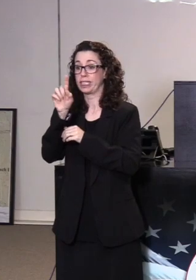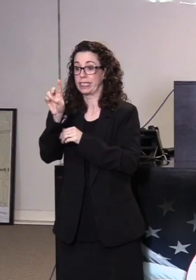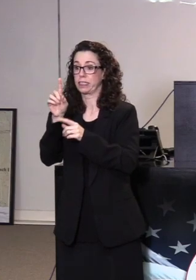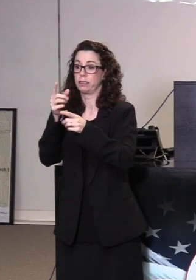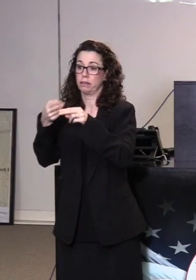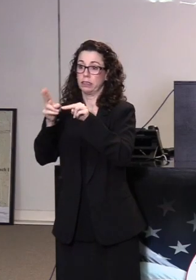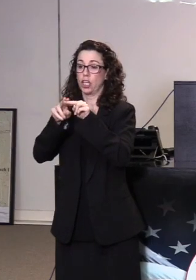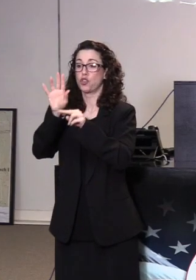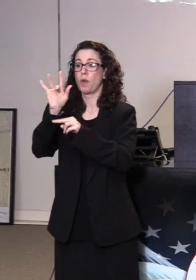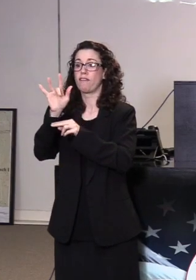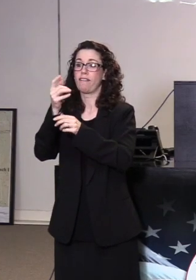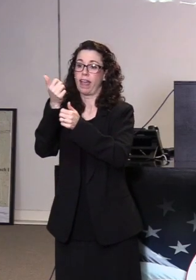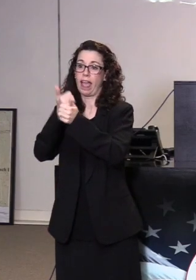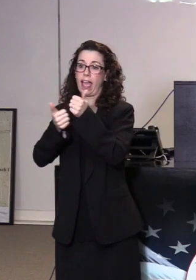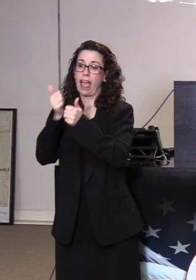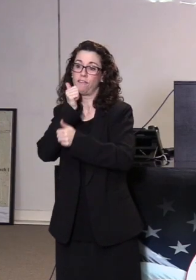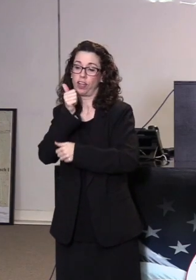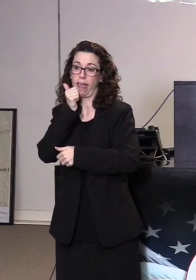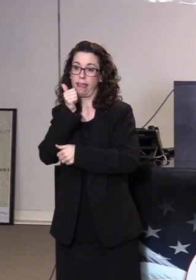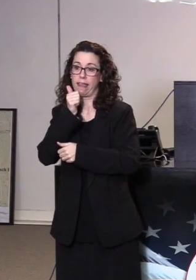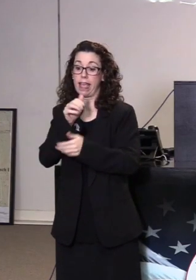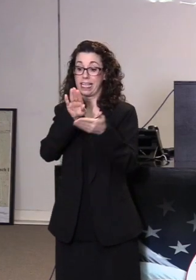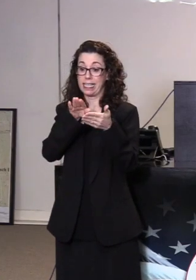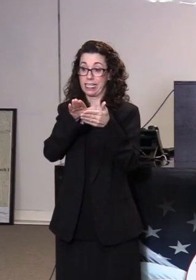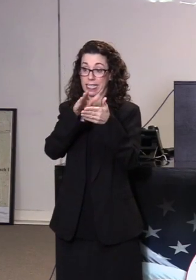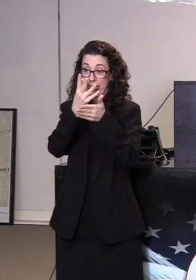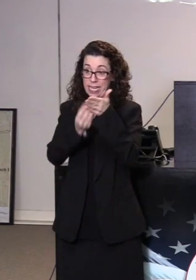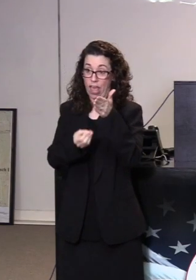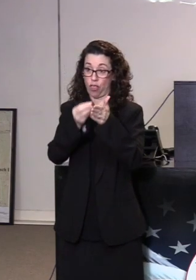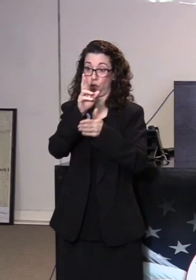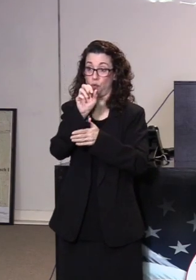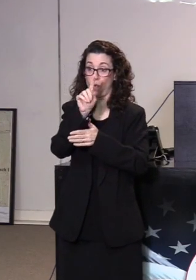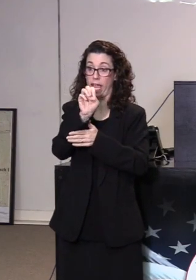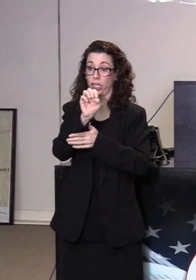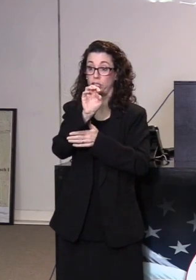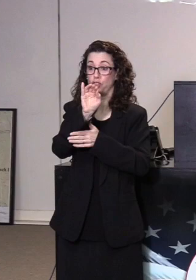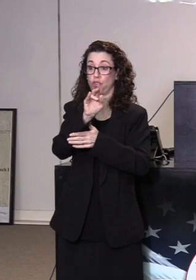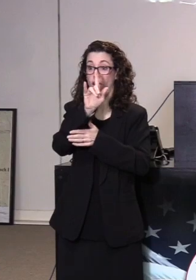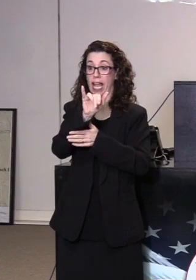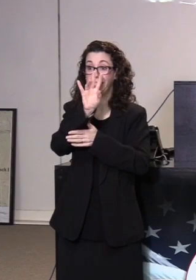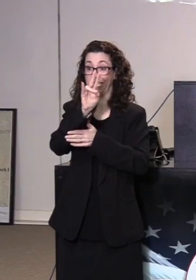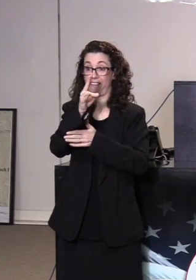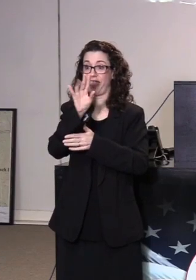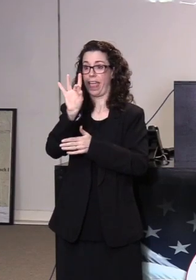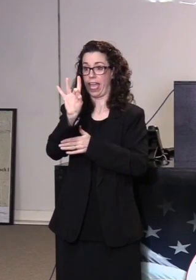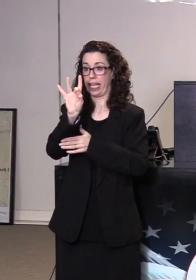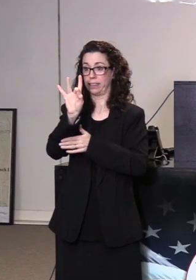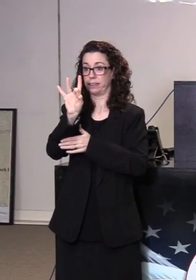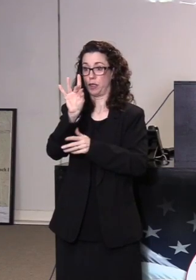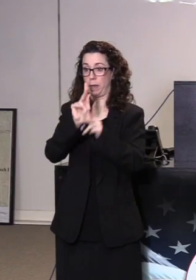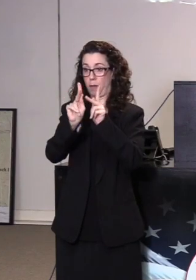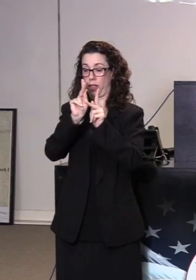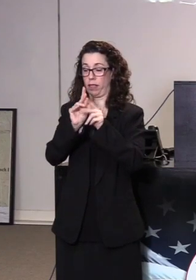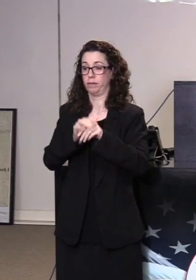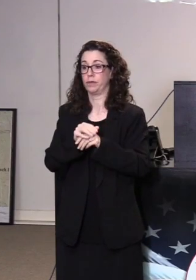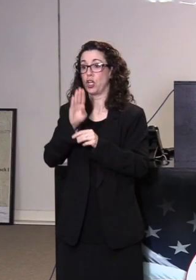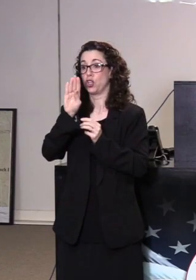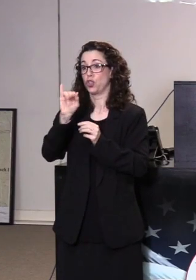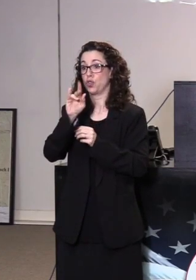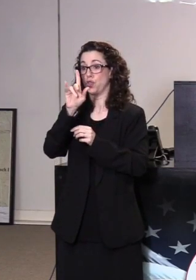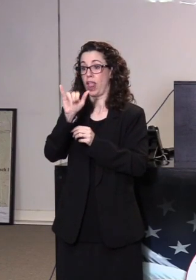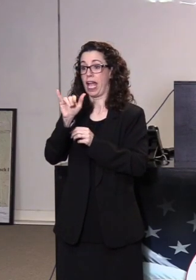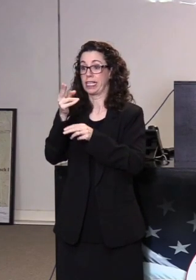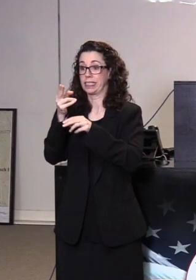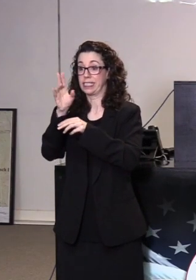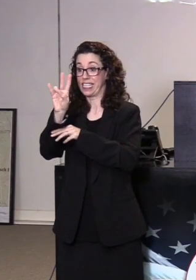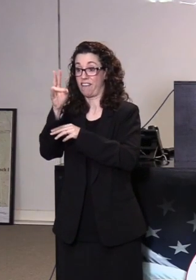day. Our death rate on June the 7th was 8 people. On July the 7th, that has